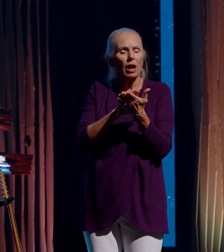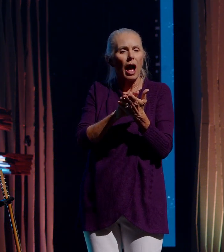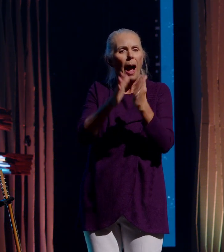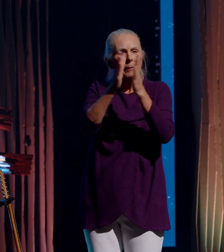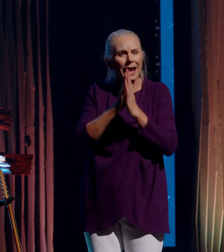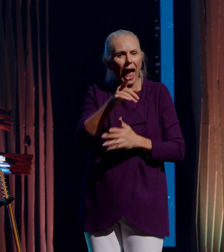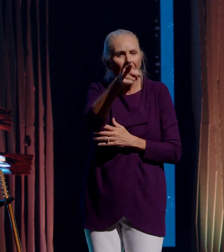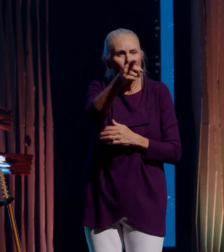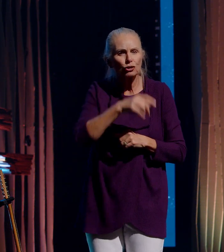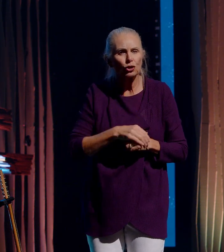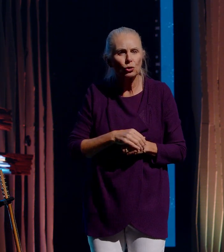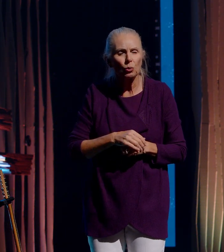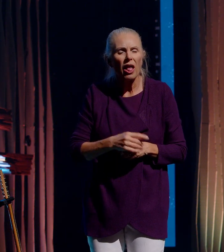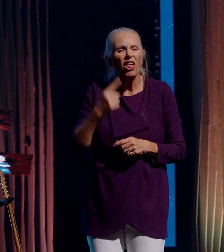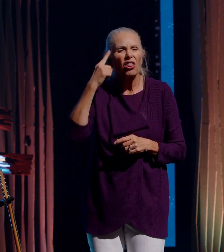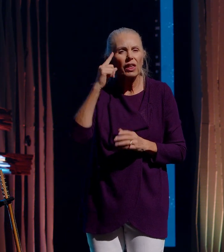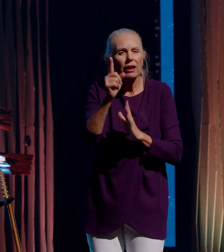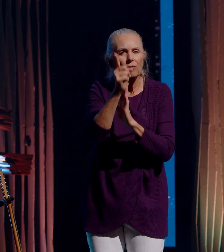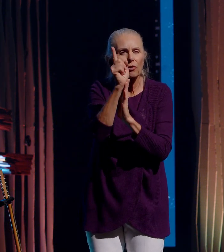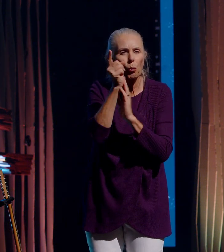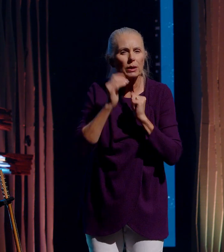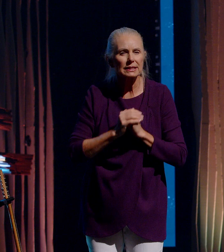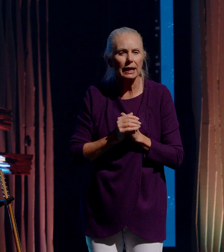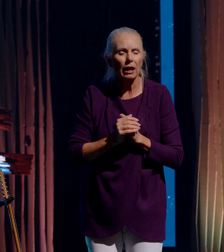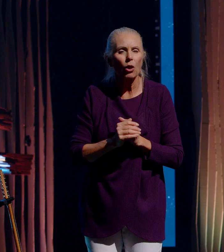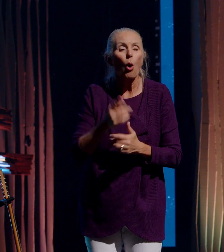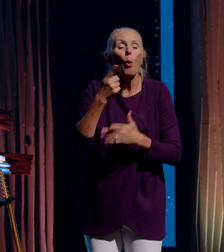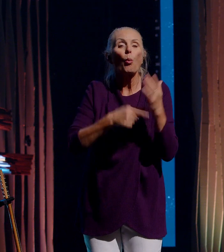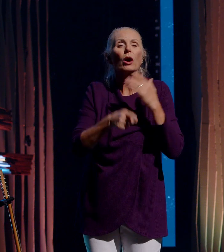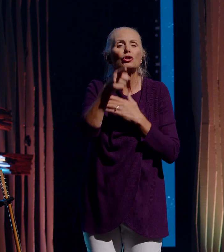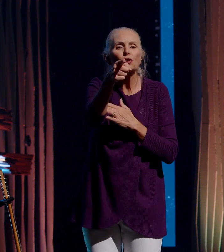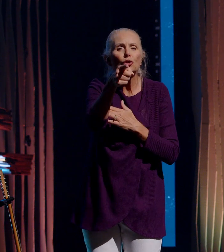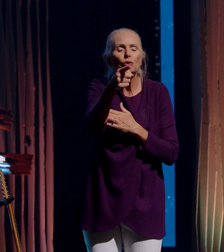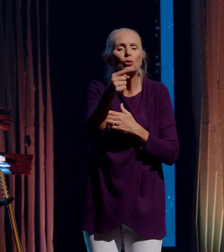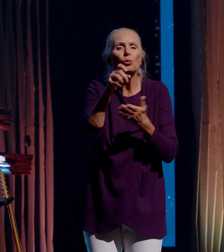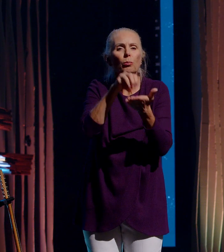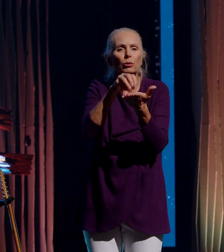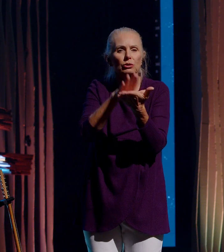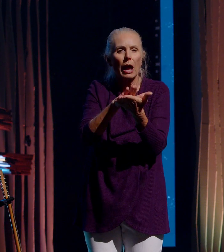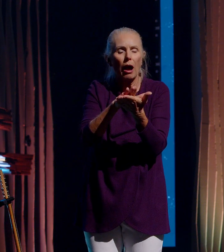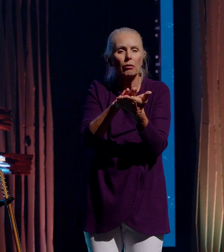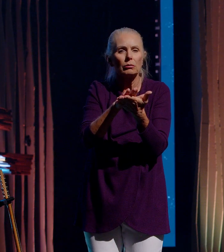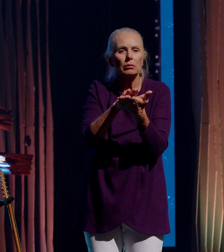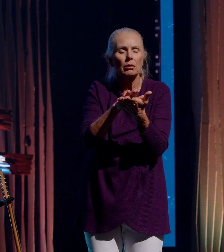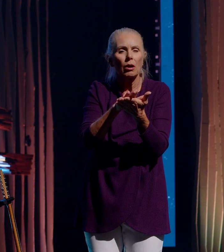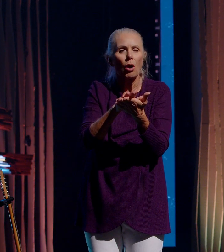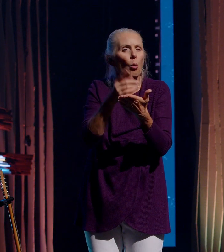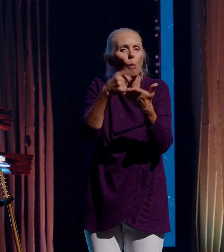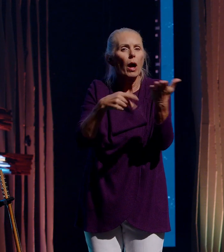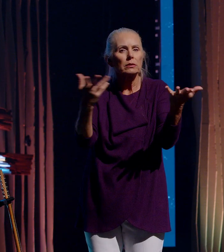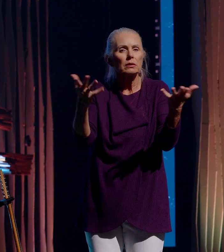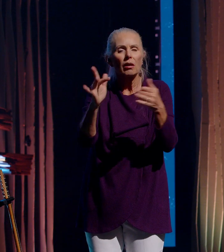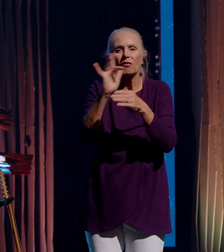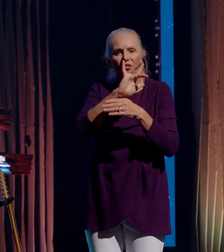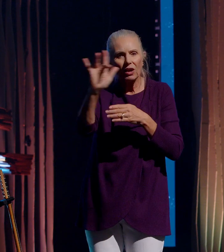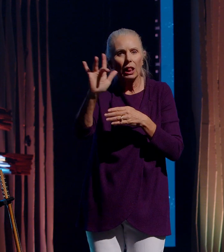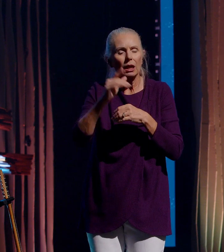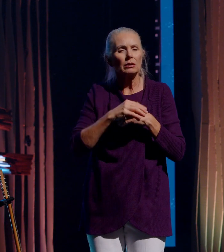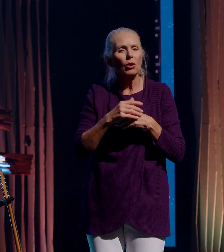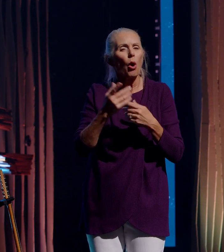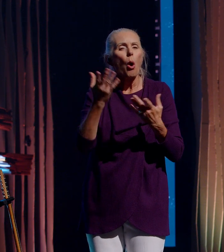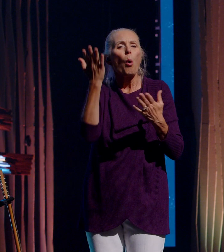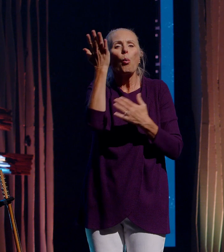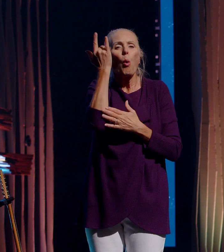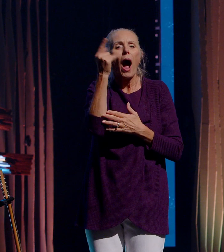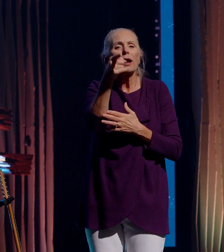question, to think for just a second. What would you write down after because? What is it for you? Why do